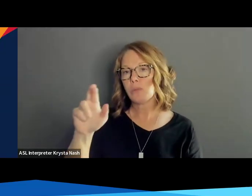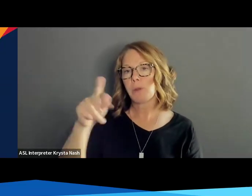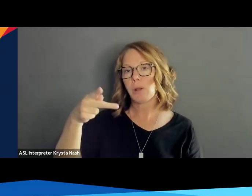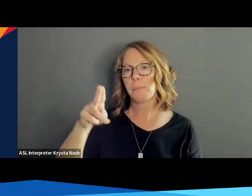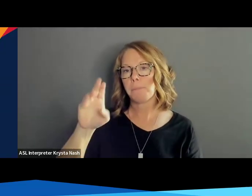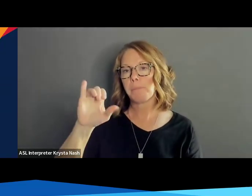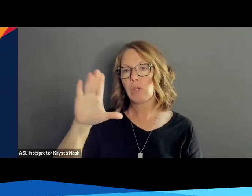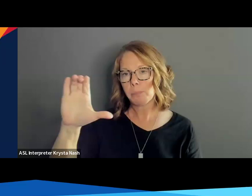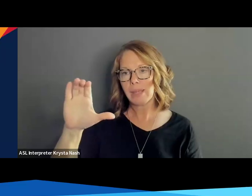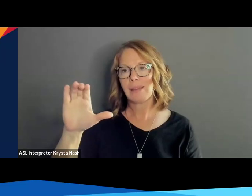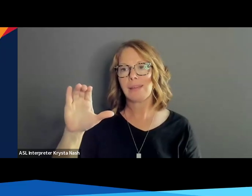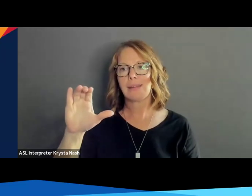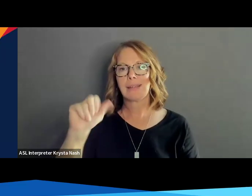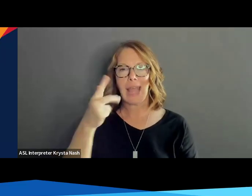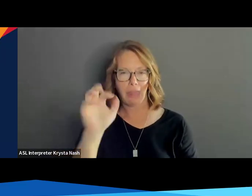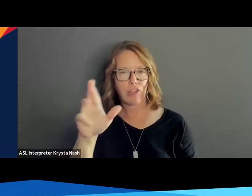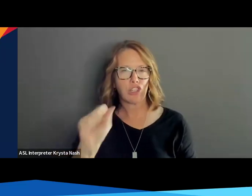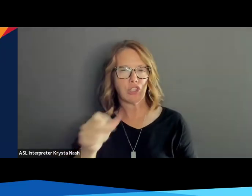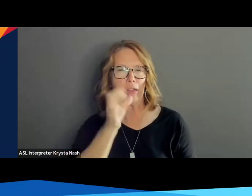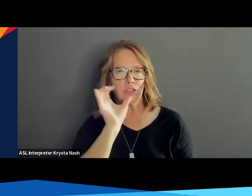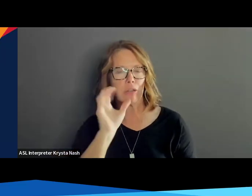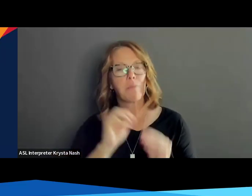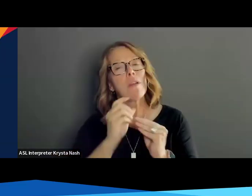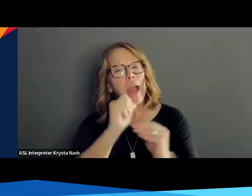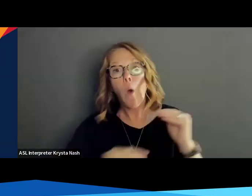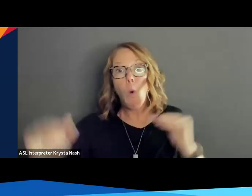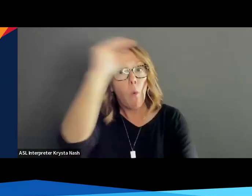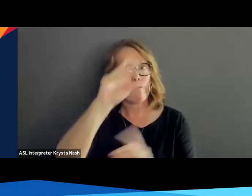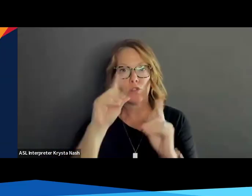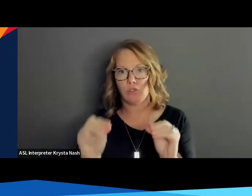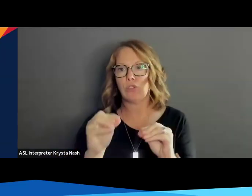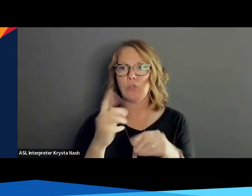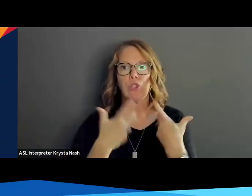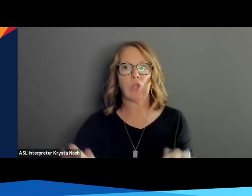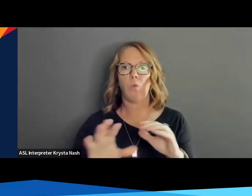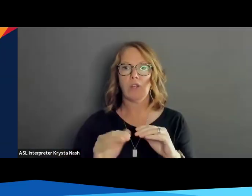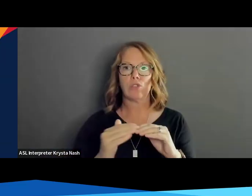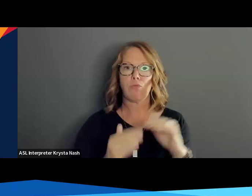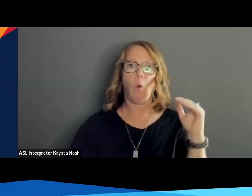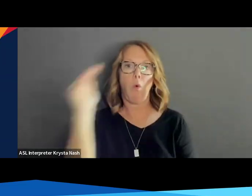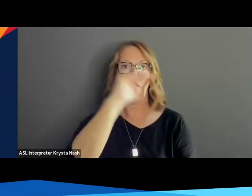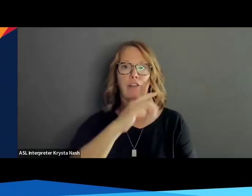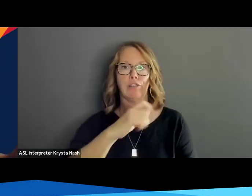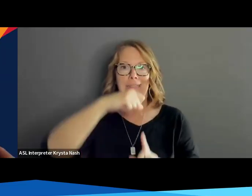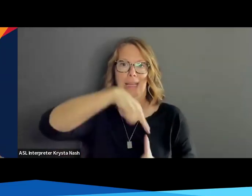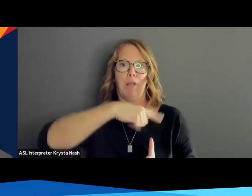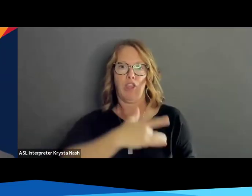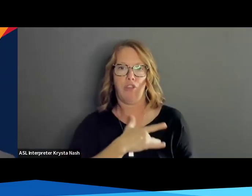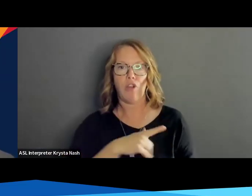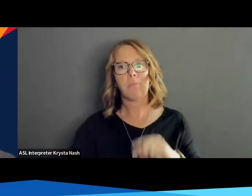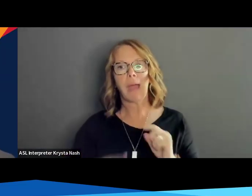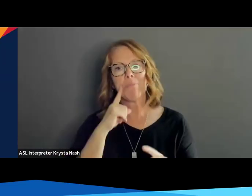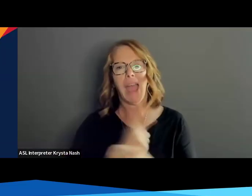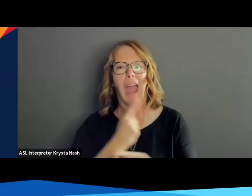can drink fluids more liberally. You don't want to overdo it because you don't want to overstimulate your heart, but you want to drink, for the